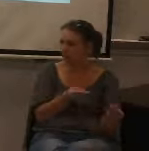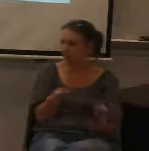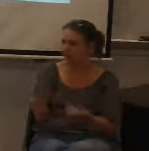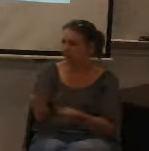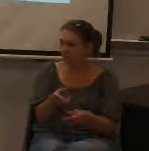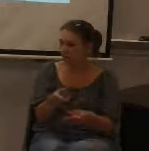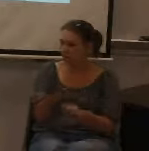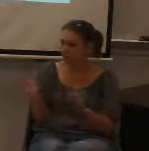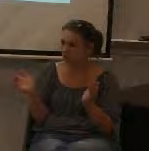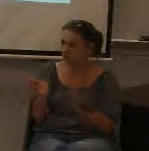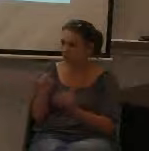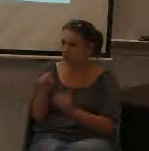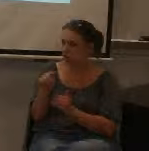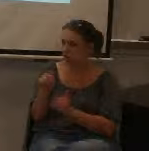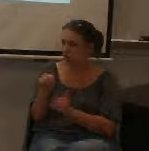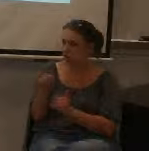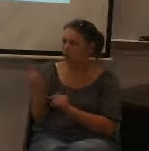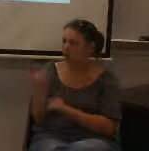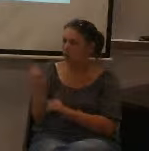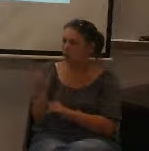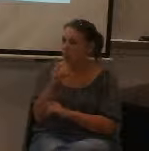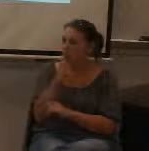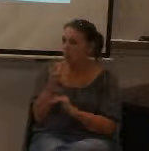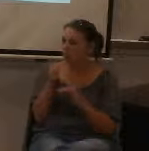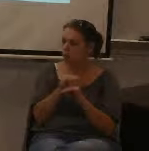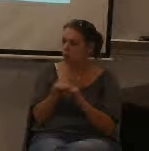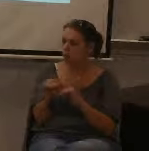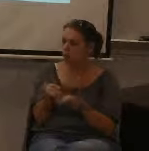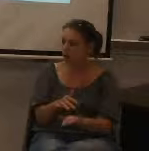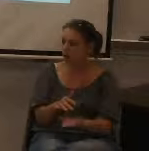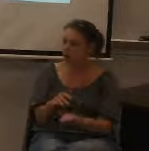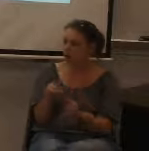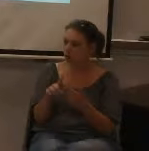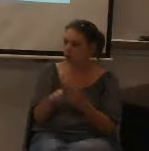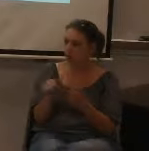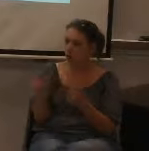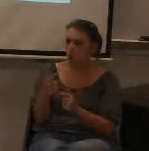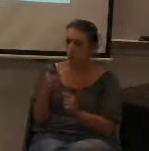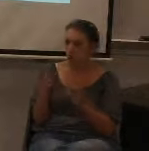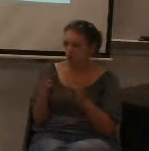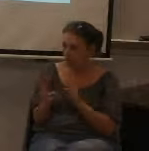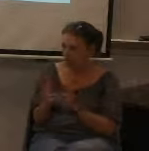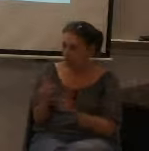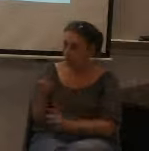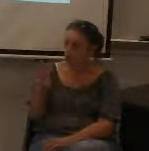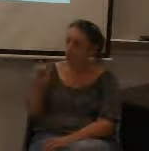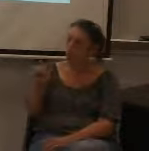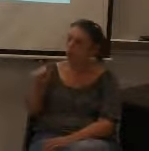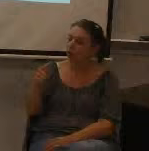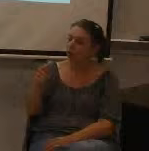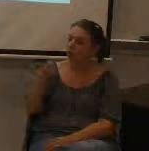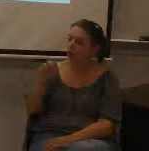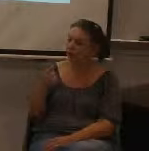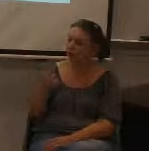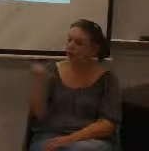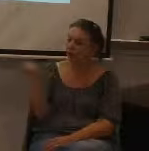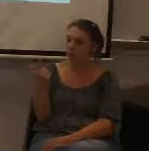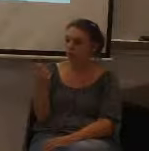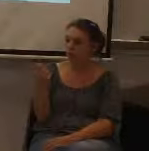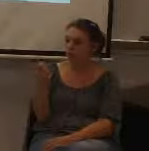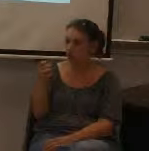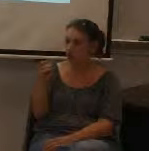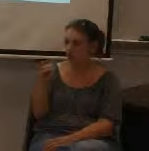large rivers. So where all the water runs into, and all the weathering and geomorphology and all that stuff is related to